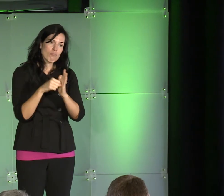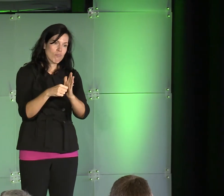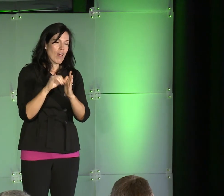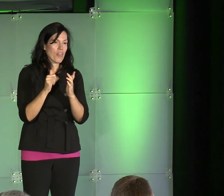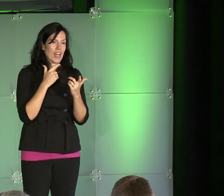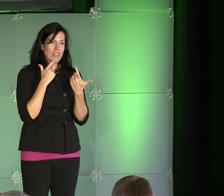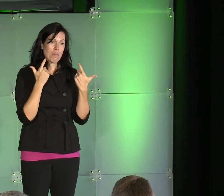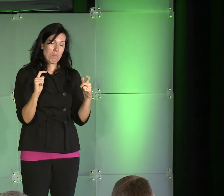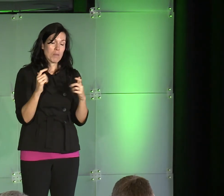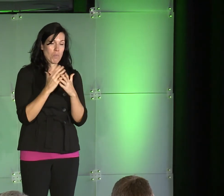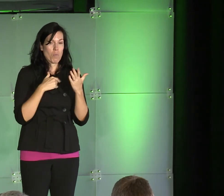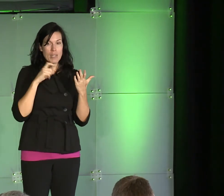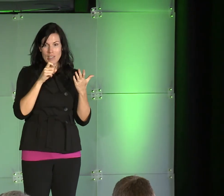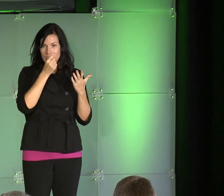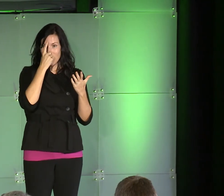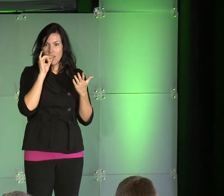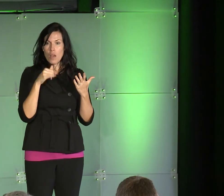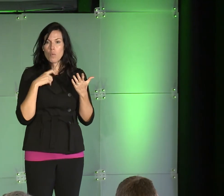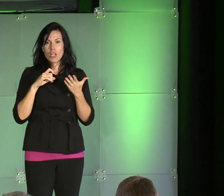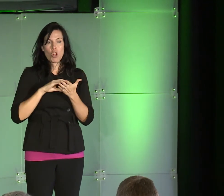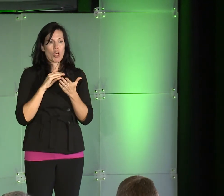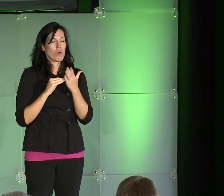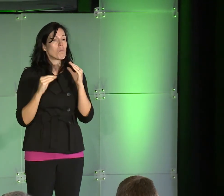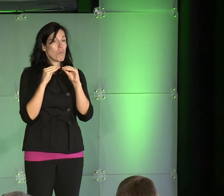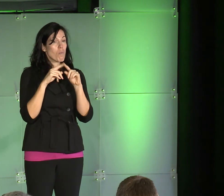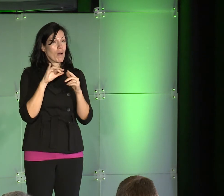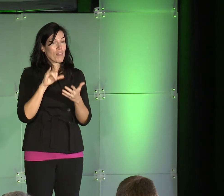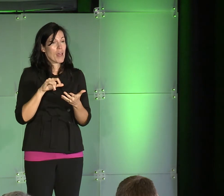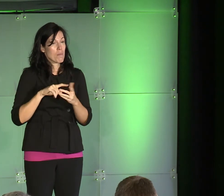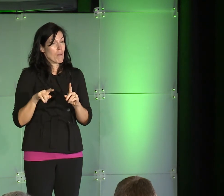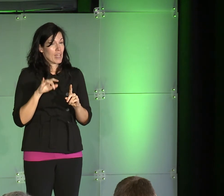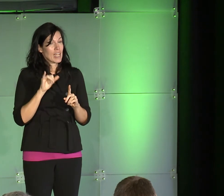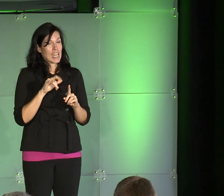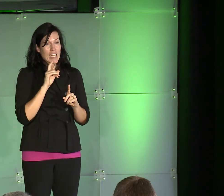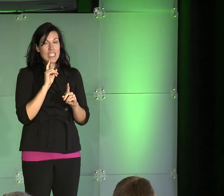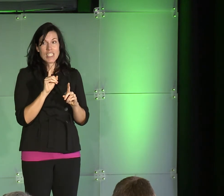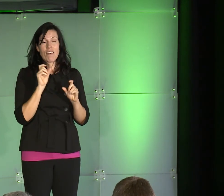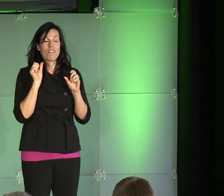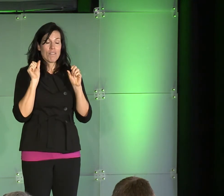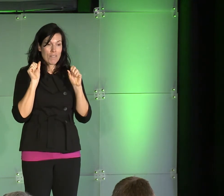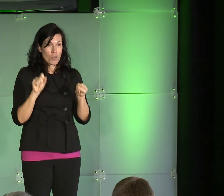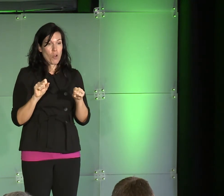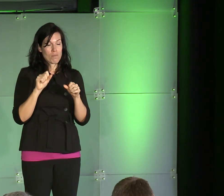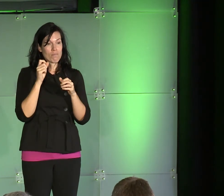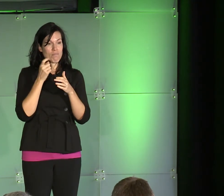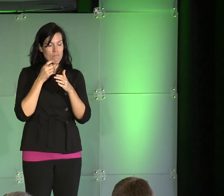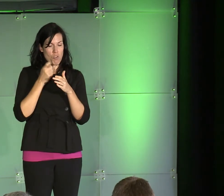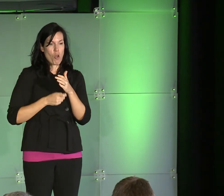parameter that we need to understand more and we need to learn more about. But it is very cost feasible, yeah.